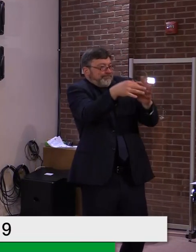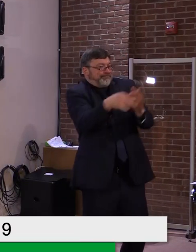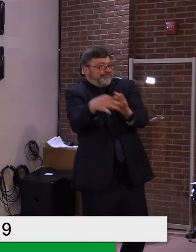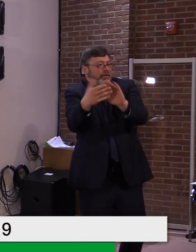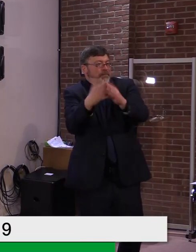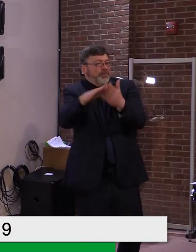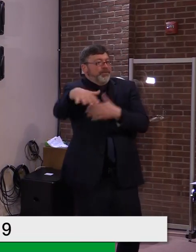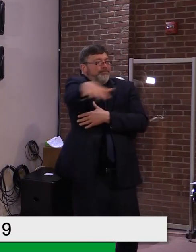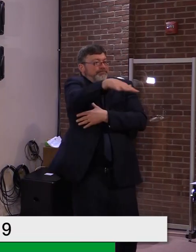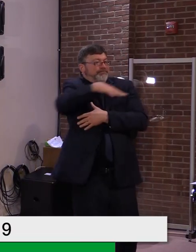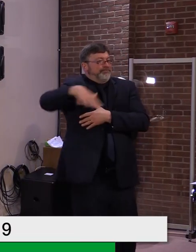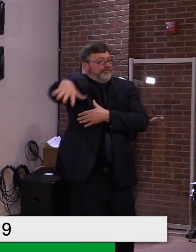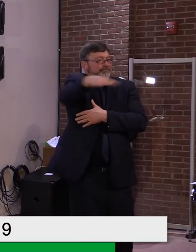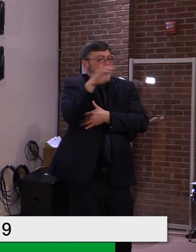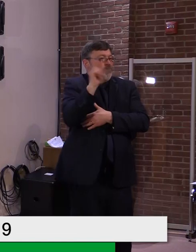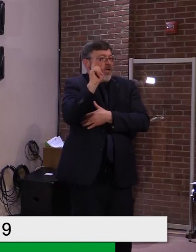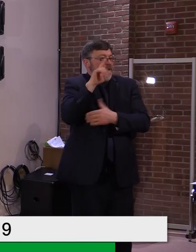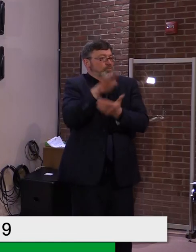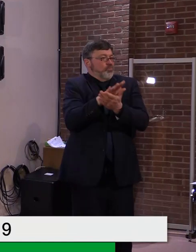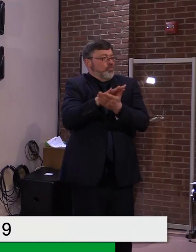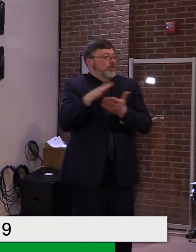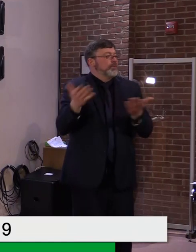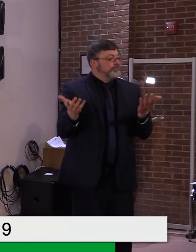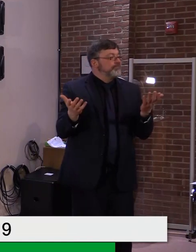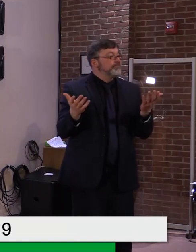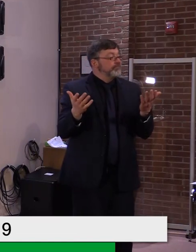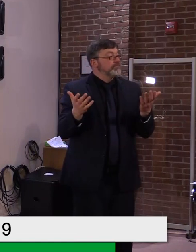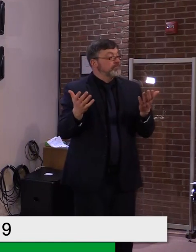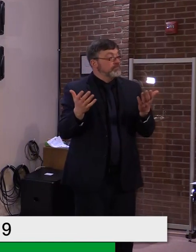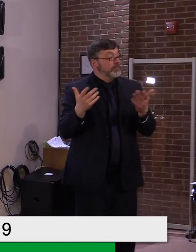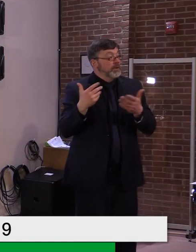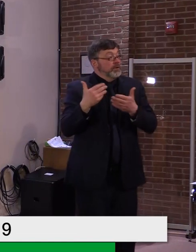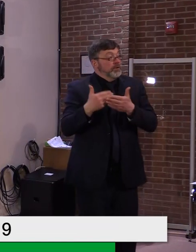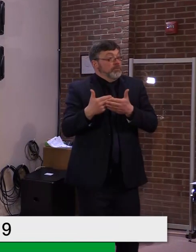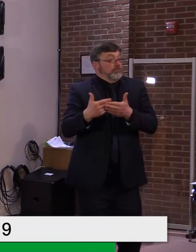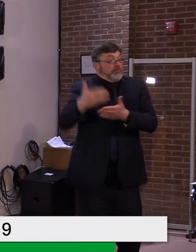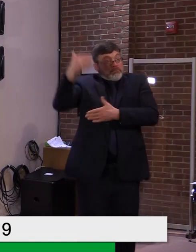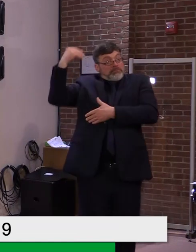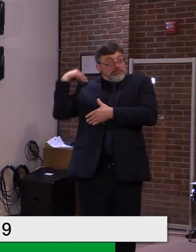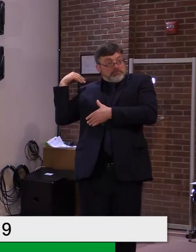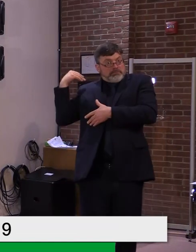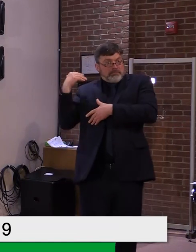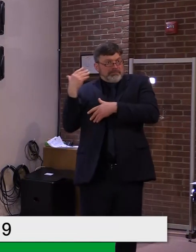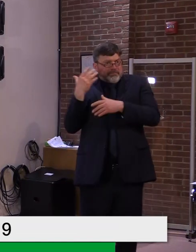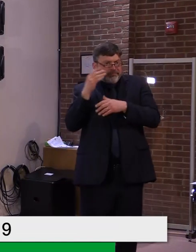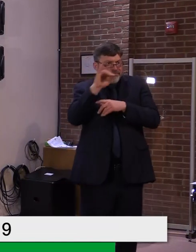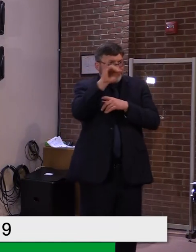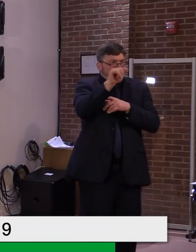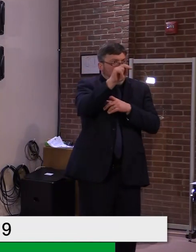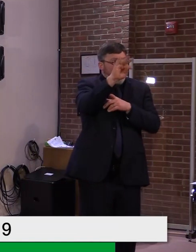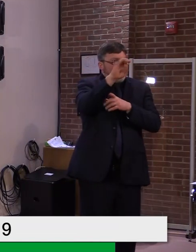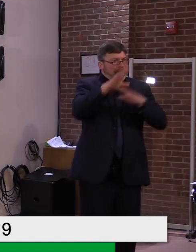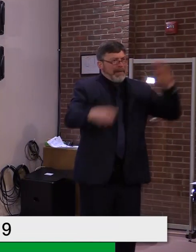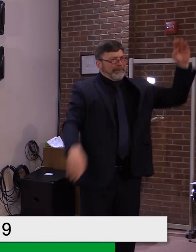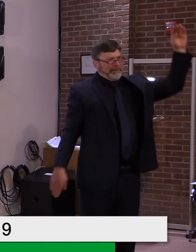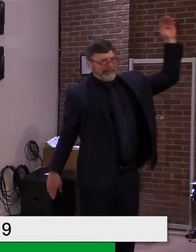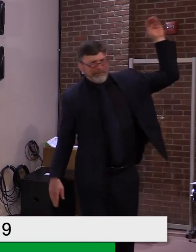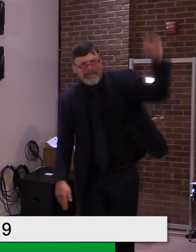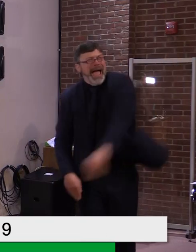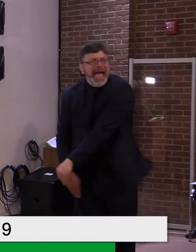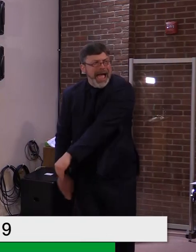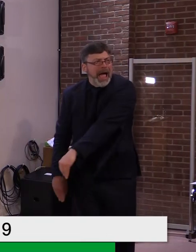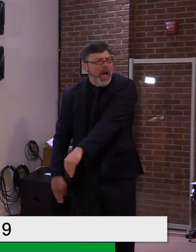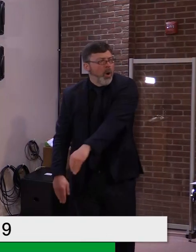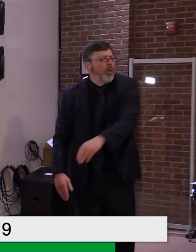cases is not as brisk in going along with the Northeast, not as brisk as we'd like to see it, and